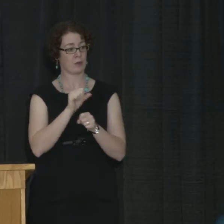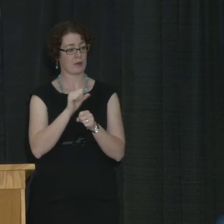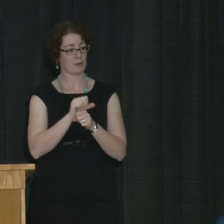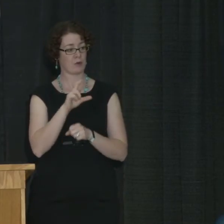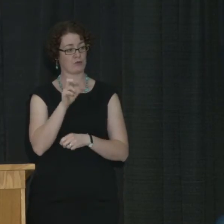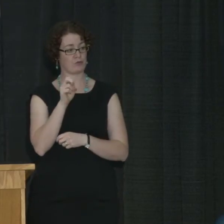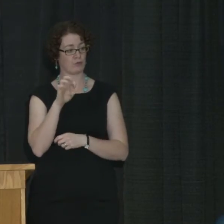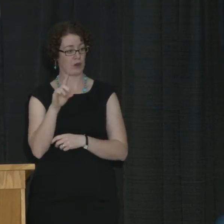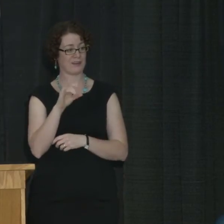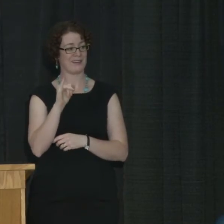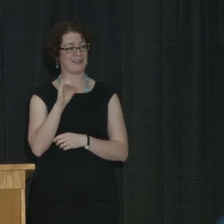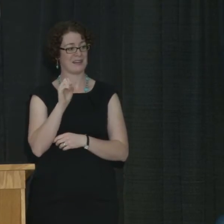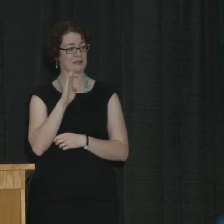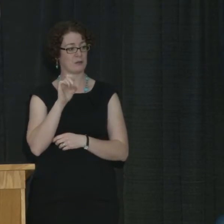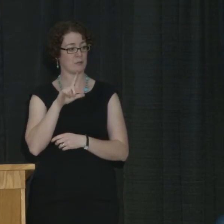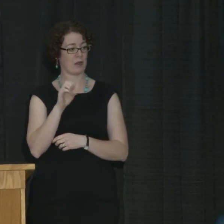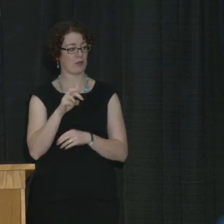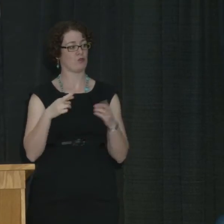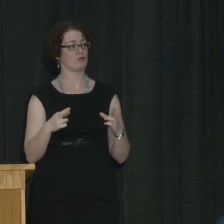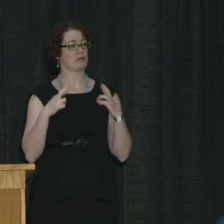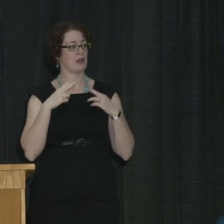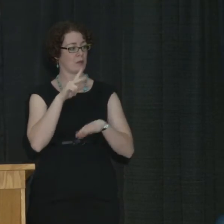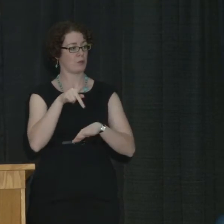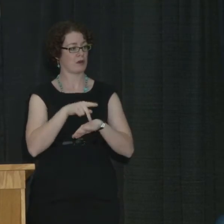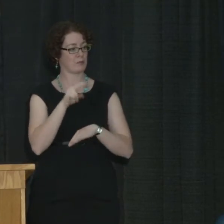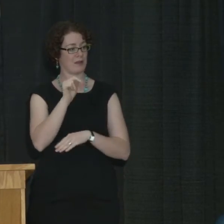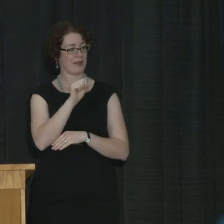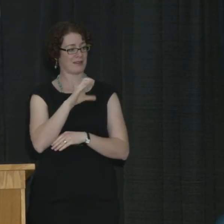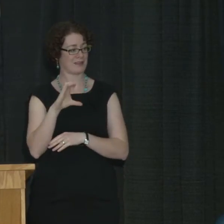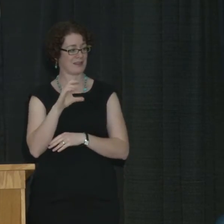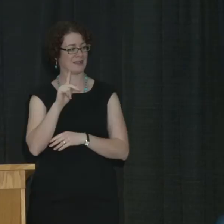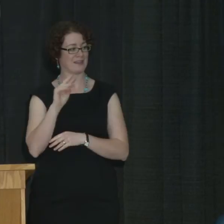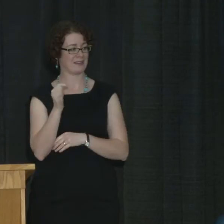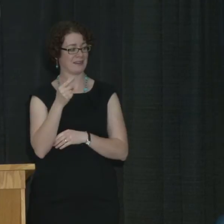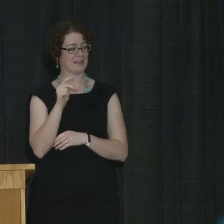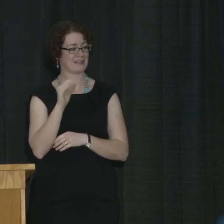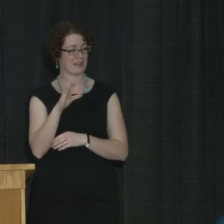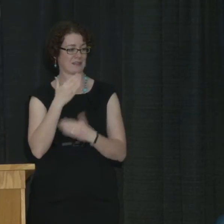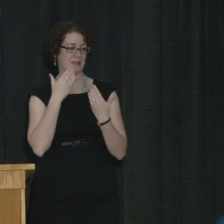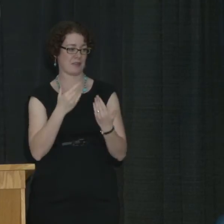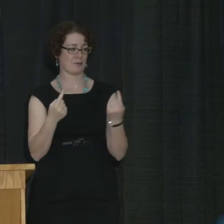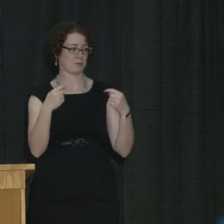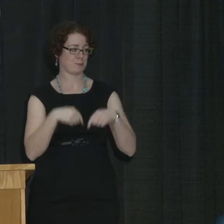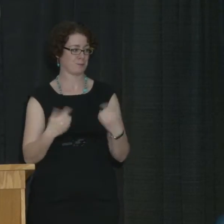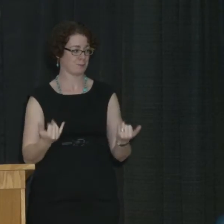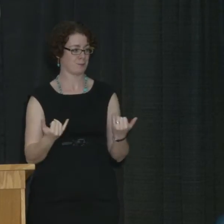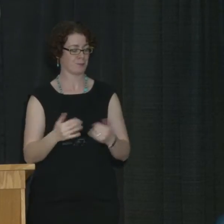Labor, and Isabel Madeira-Voss, retired principal, NSCC Kingstec campus. Thank you for attending.